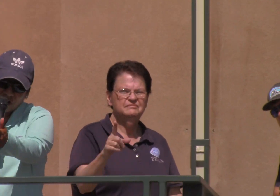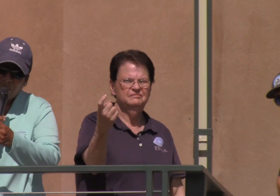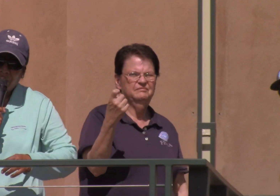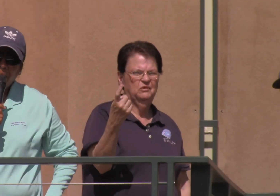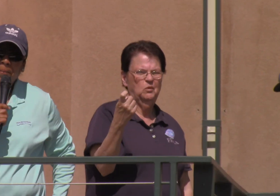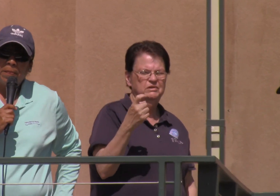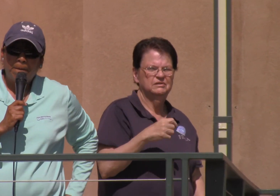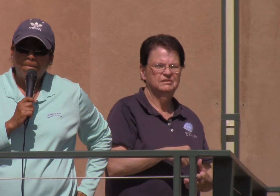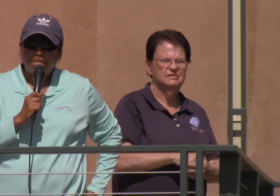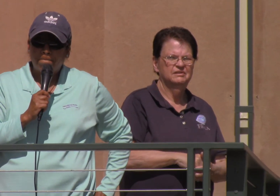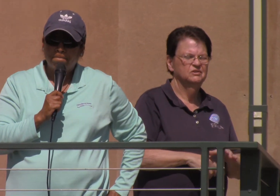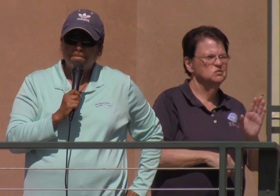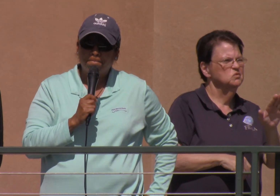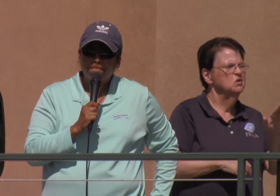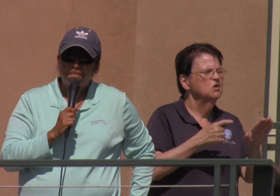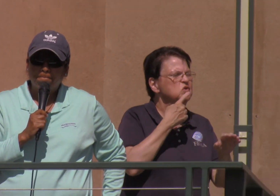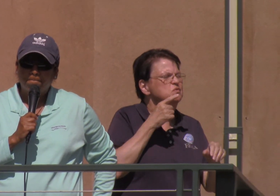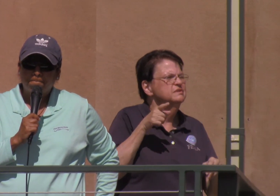Sure, ma'am.